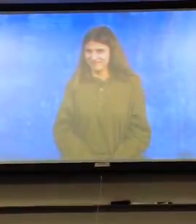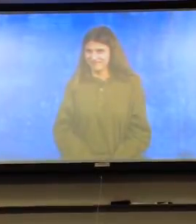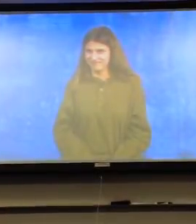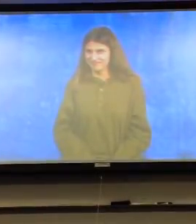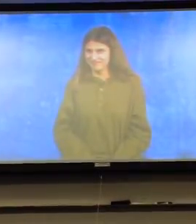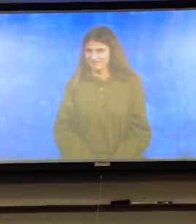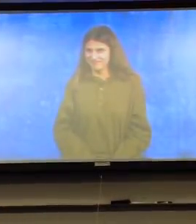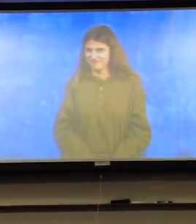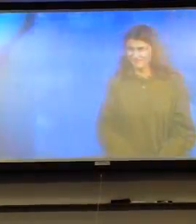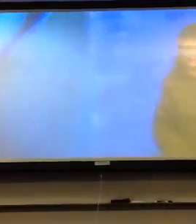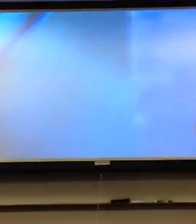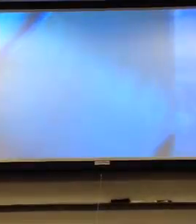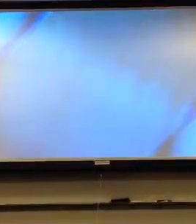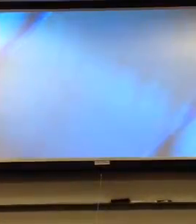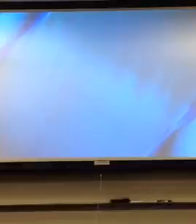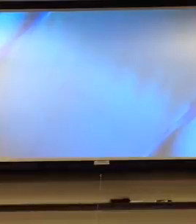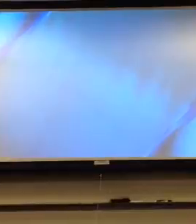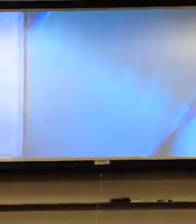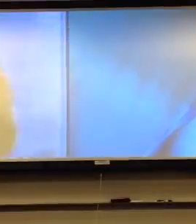I can go to her with my problems.